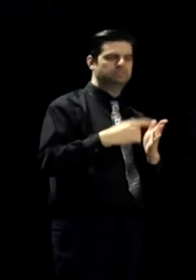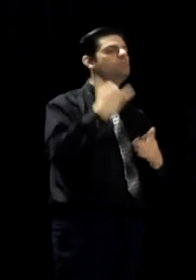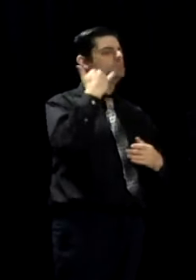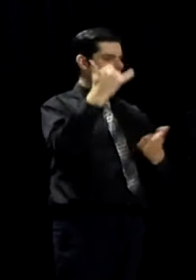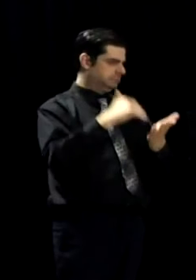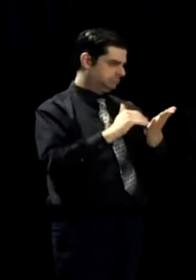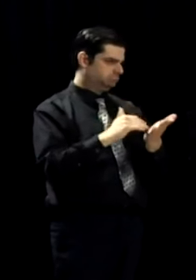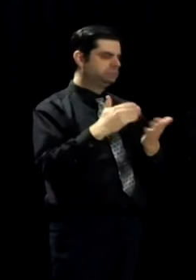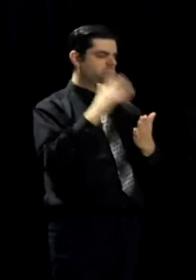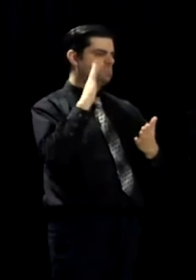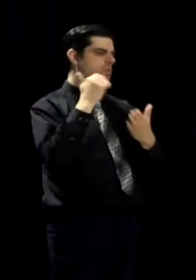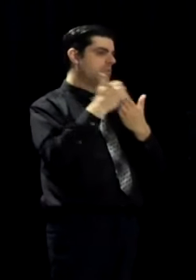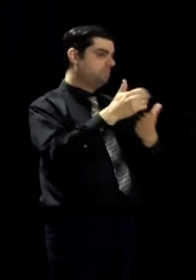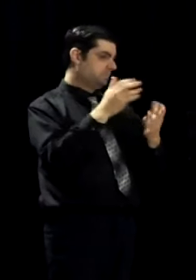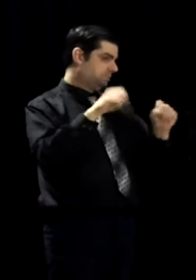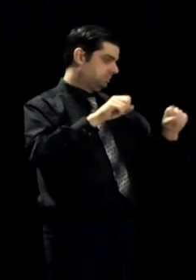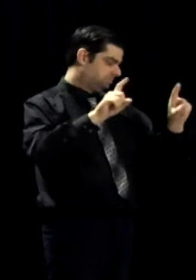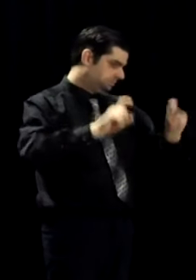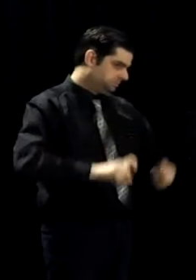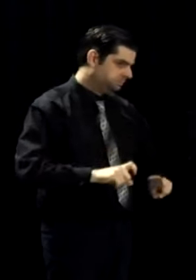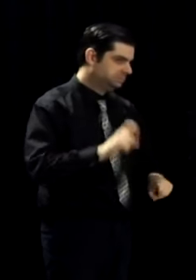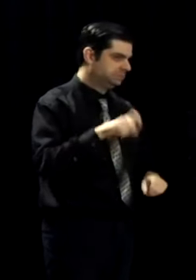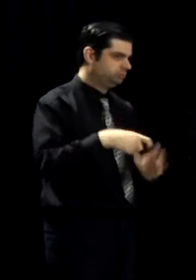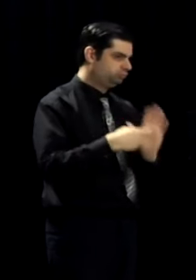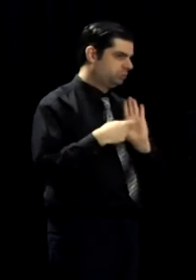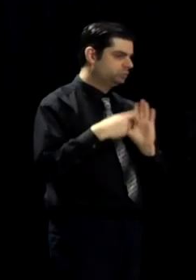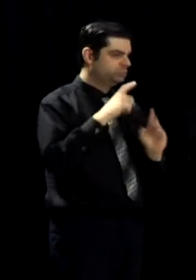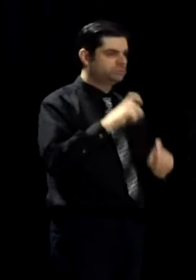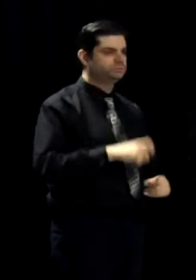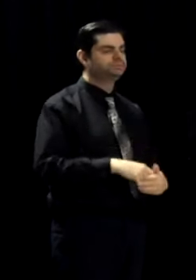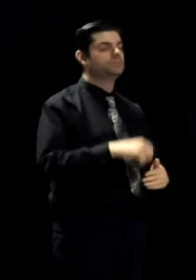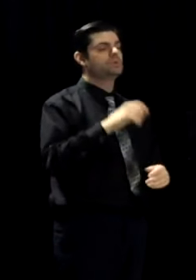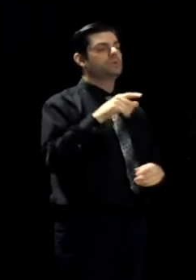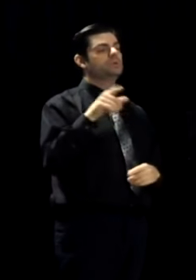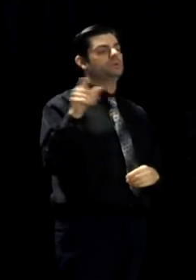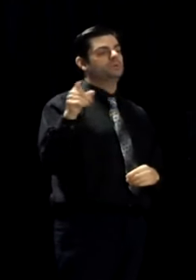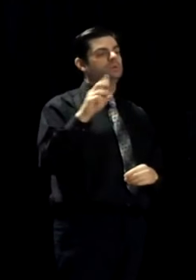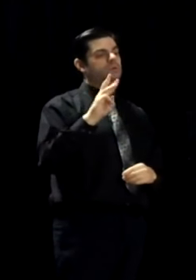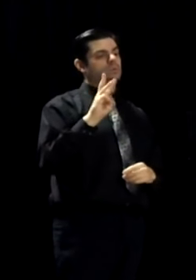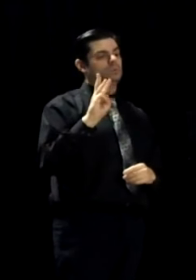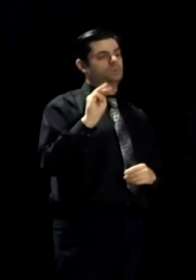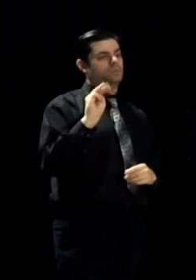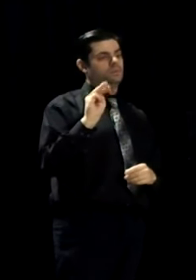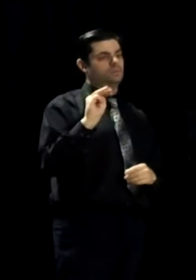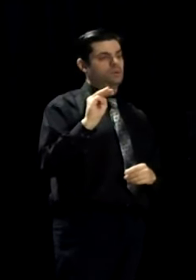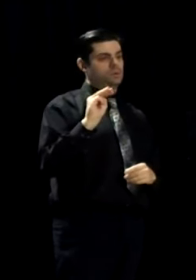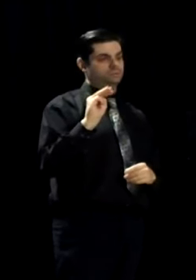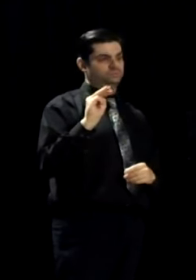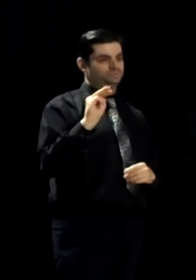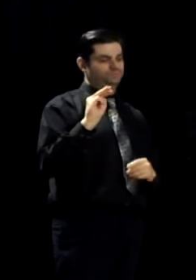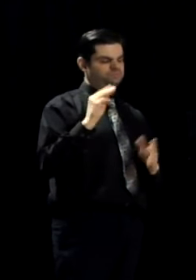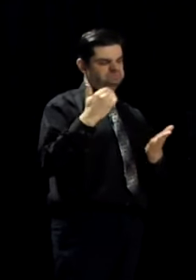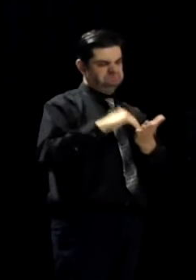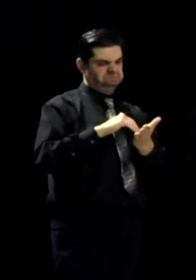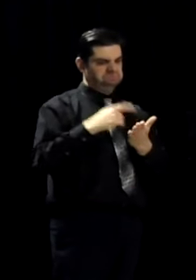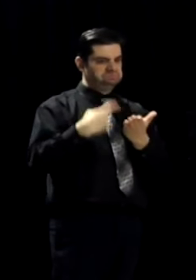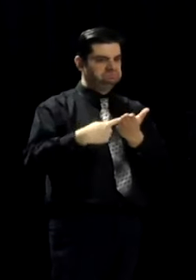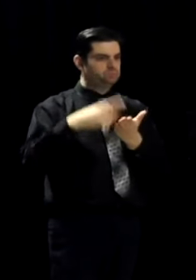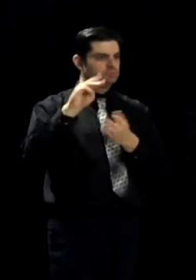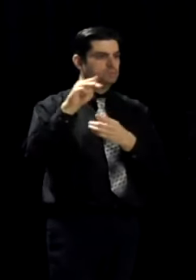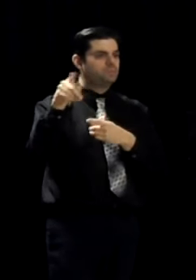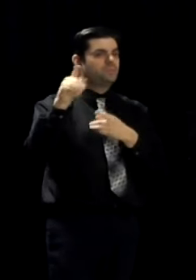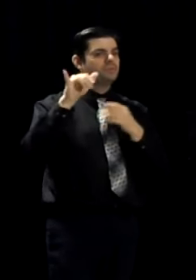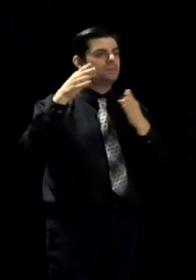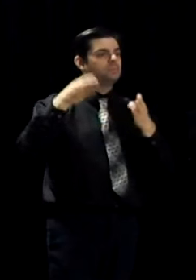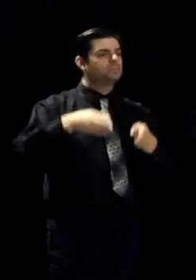Tuesday, April 28th, 10:30 a.m. to 11:30 a.m., there was an individual in the store who tested positive for COVID-19